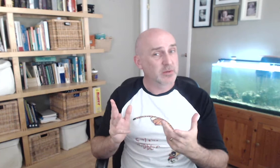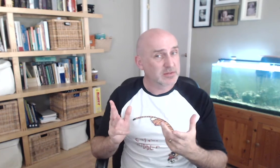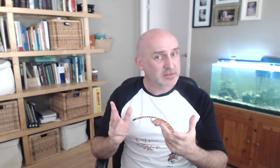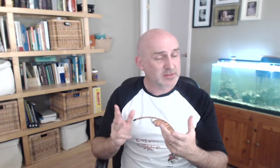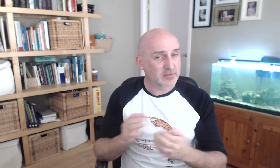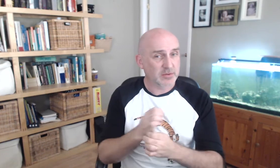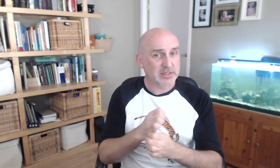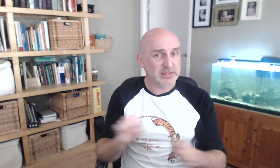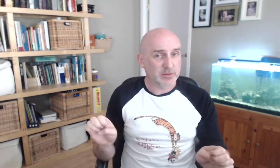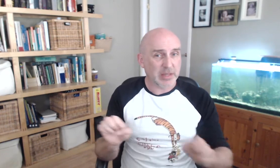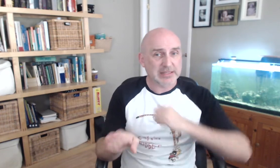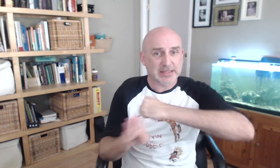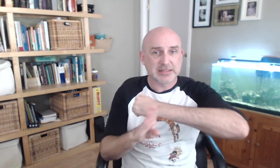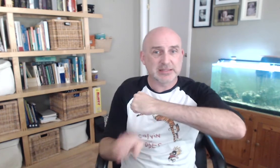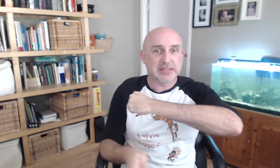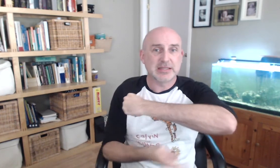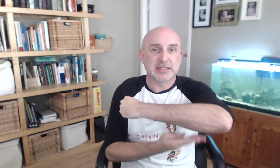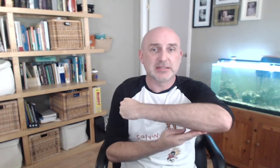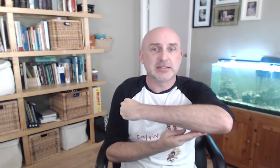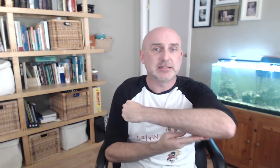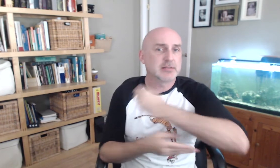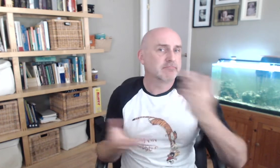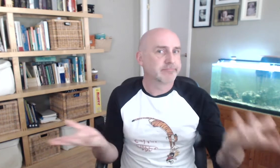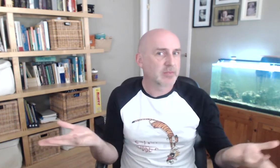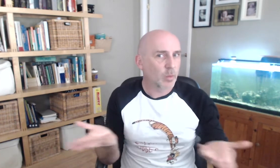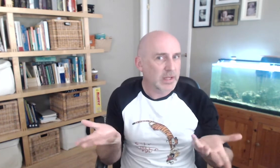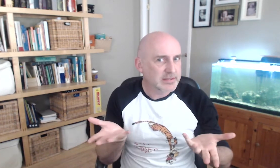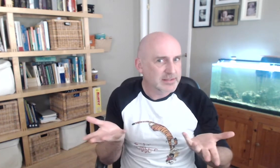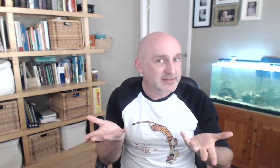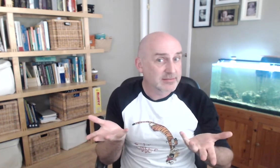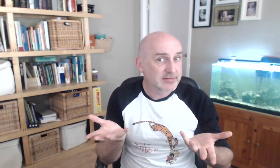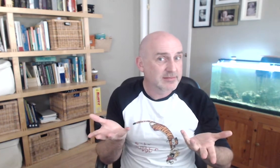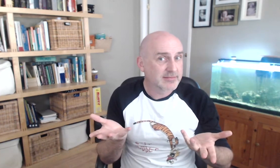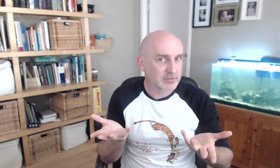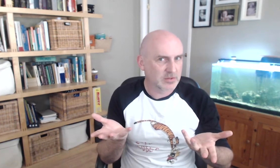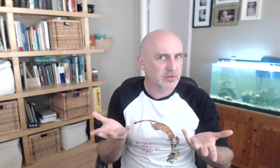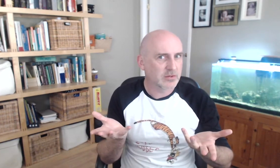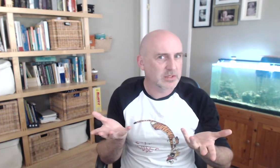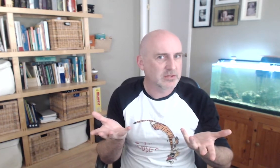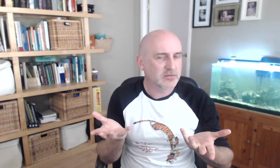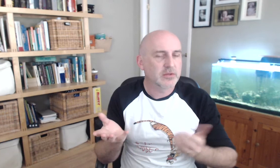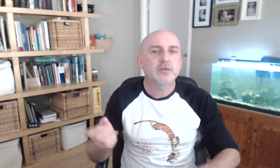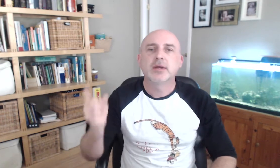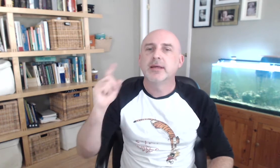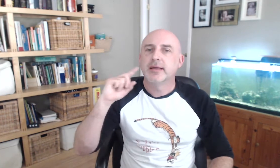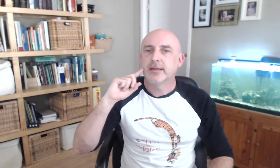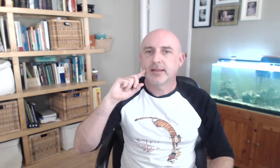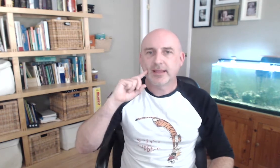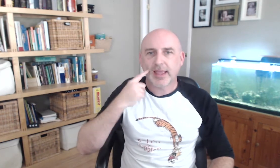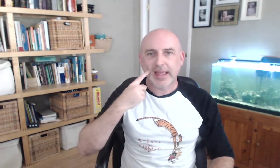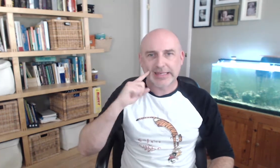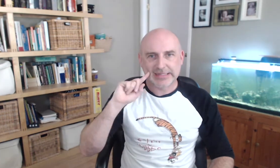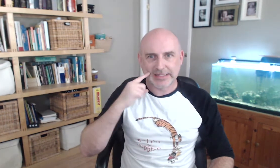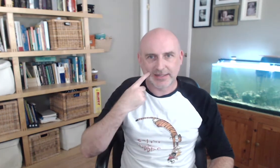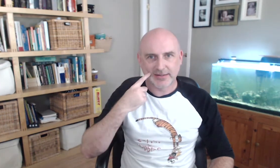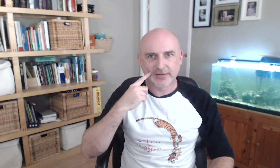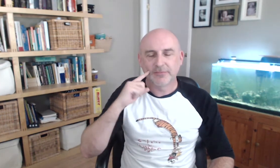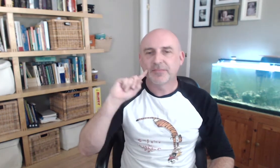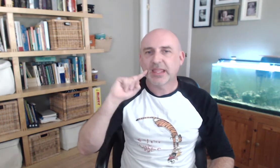important for Easter baskets is what? Rhetorical question for you. Candy.